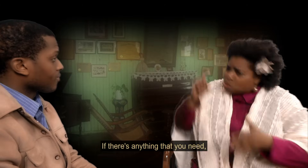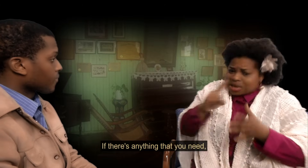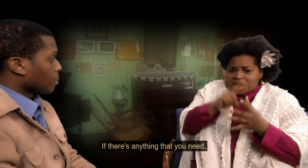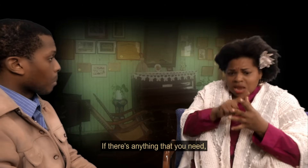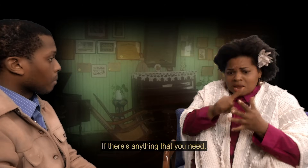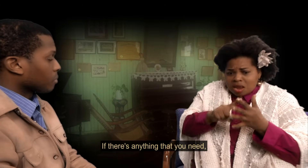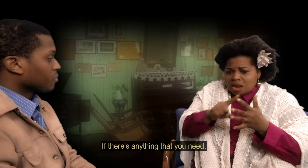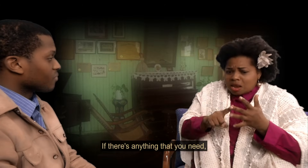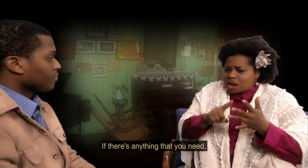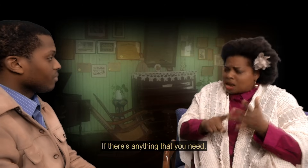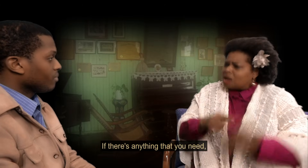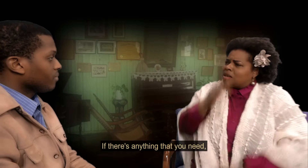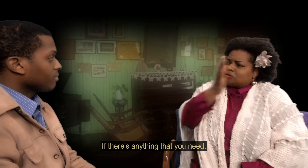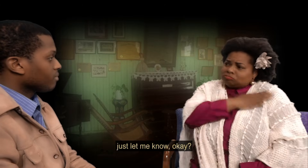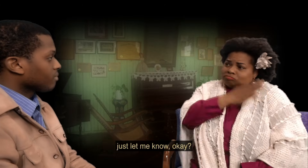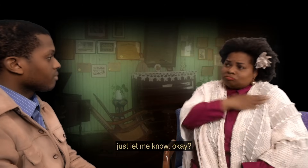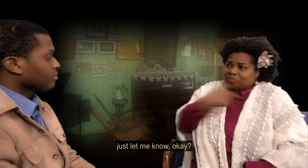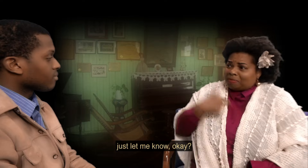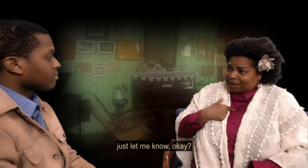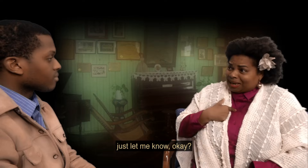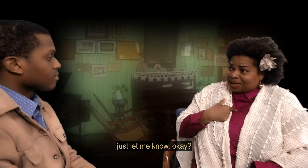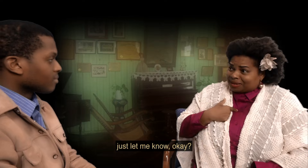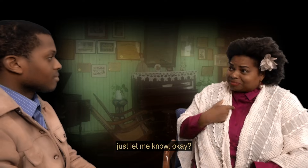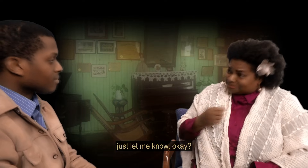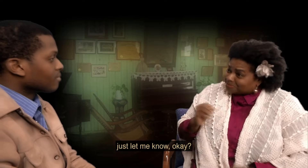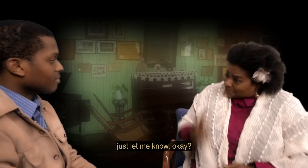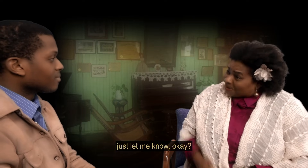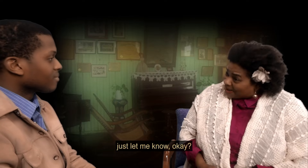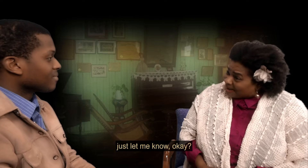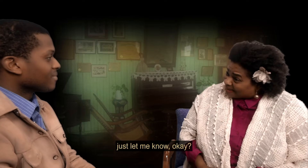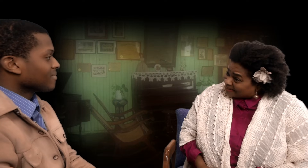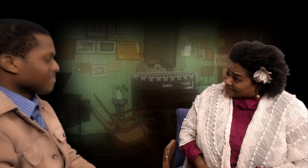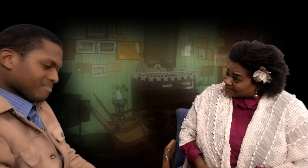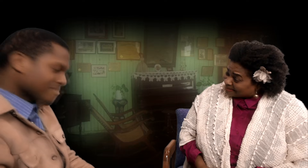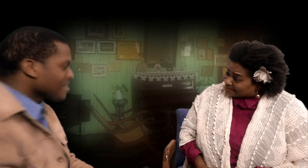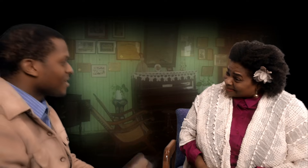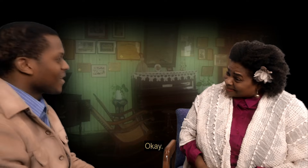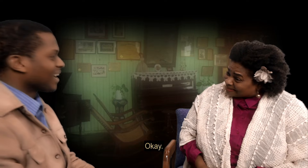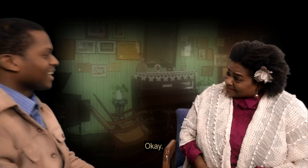If there's anything that you need, just let me know. Okay? Okay.